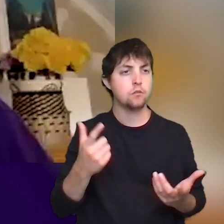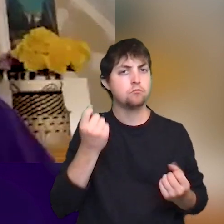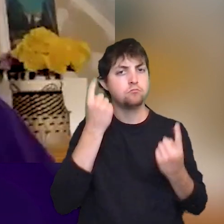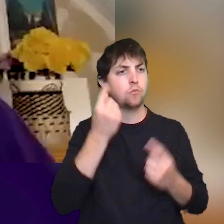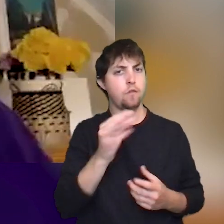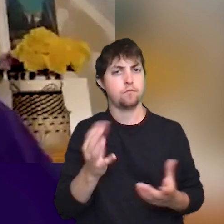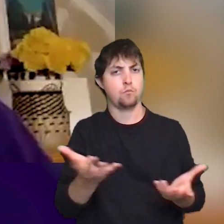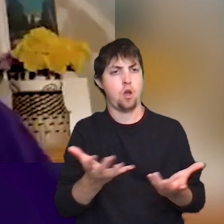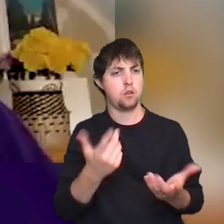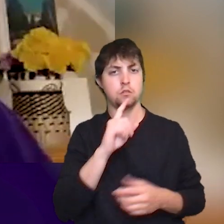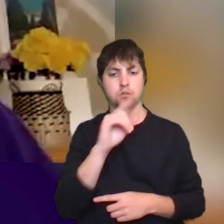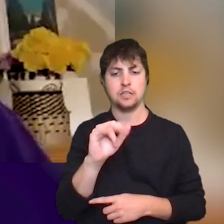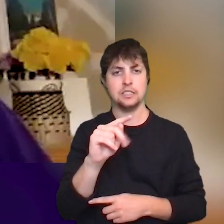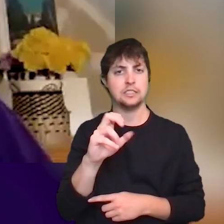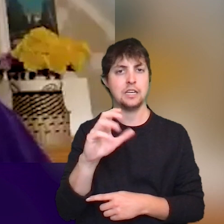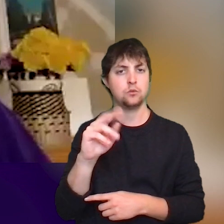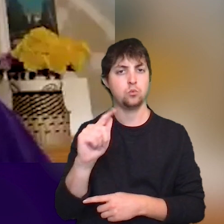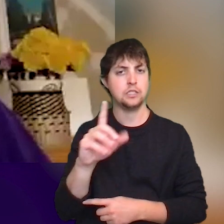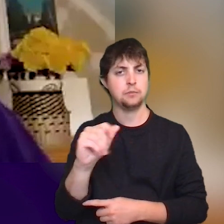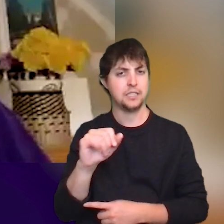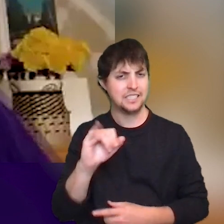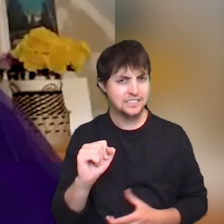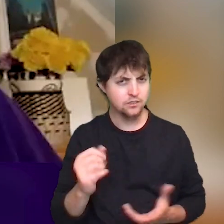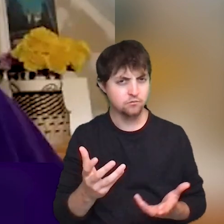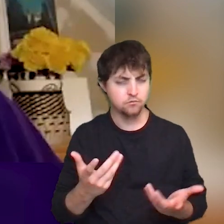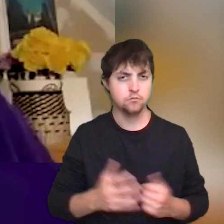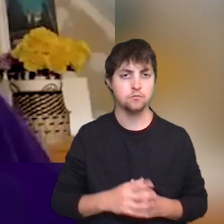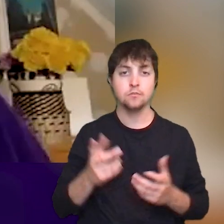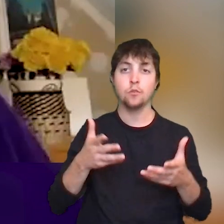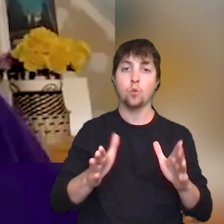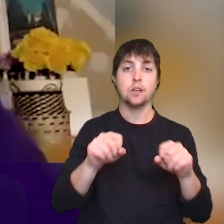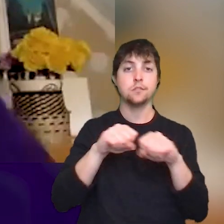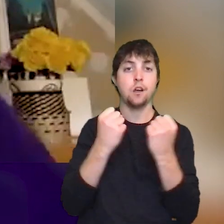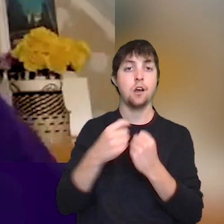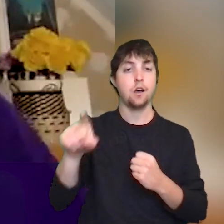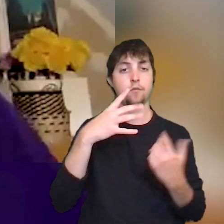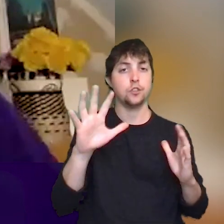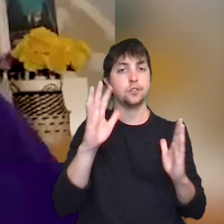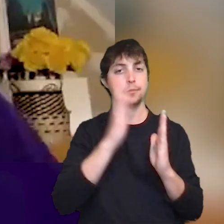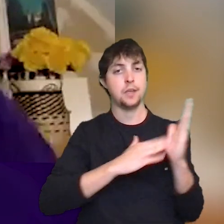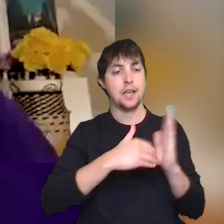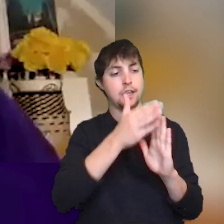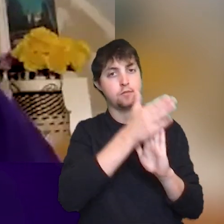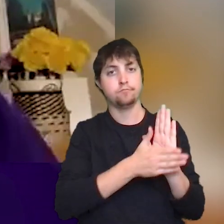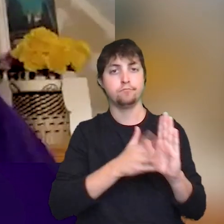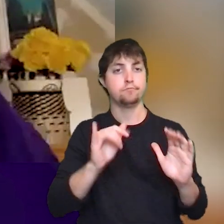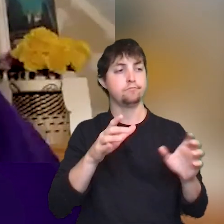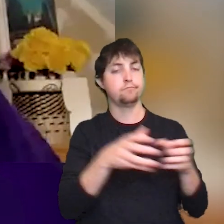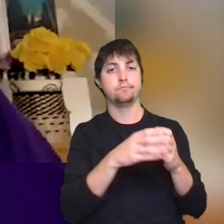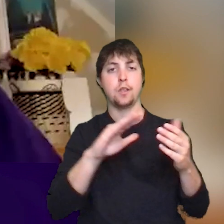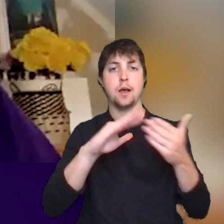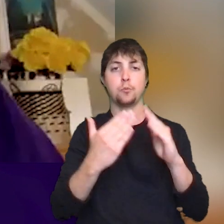what an intellectual disability is. The way that society paints certain communities, such as